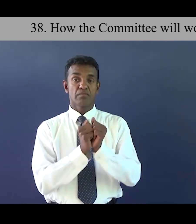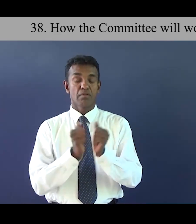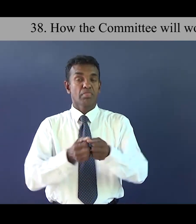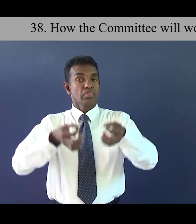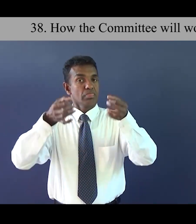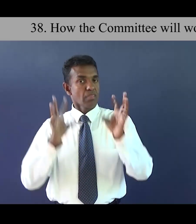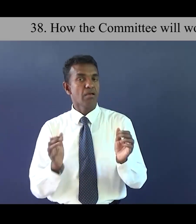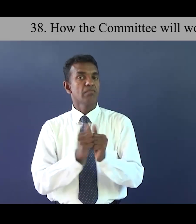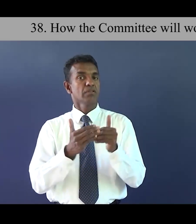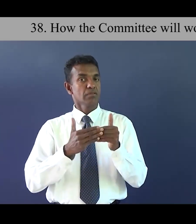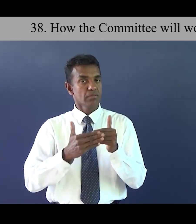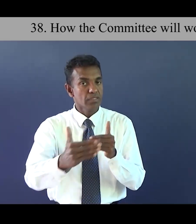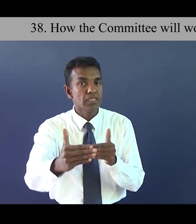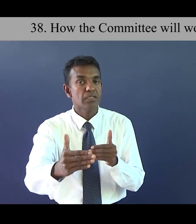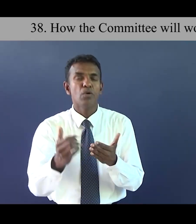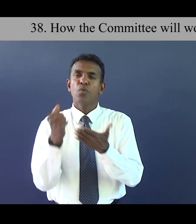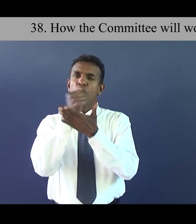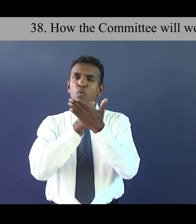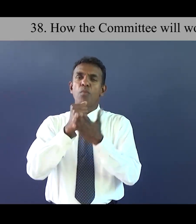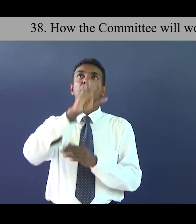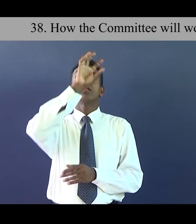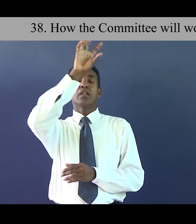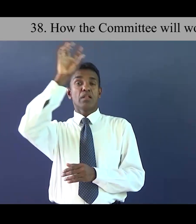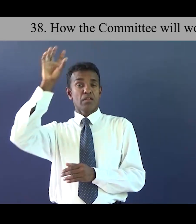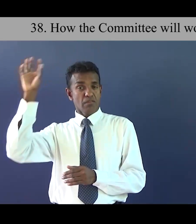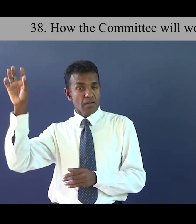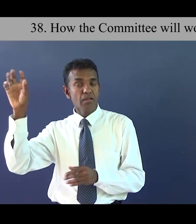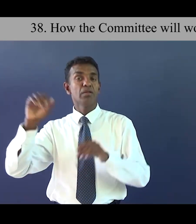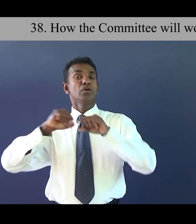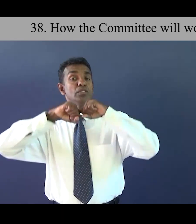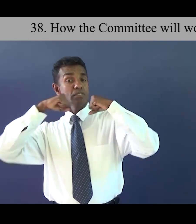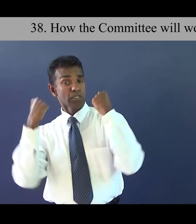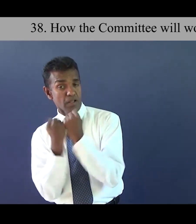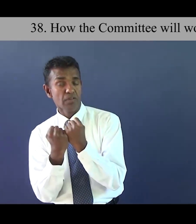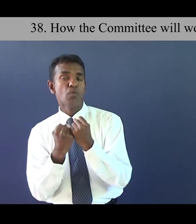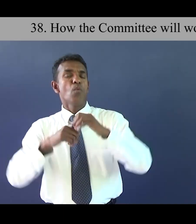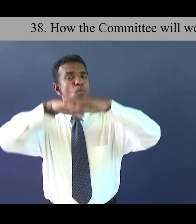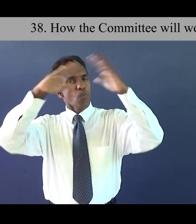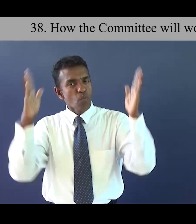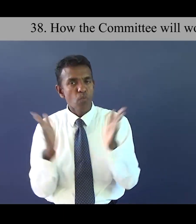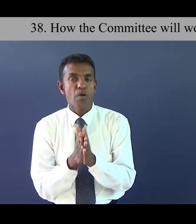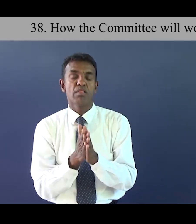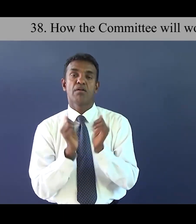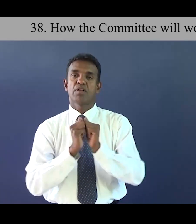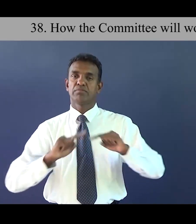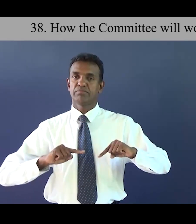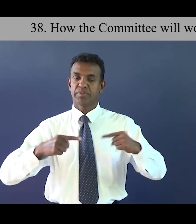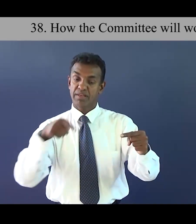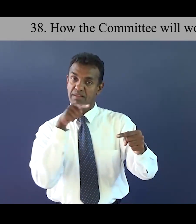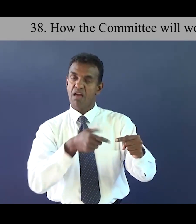Different departments and organizations will be invited by the committee to